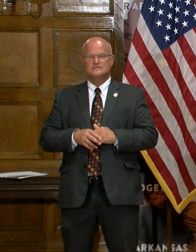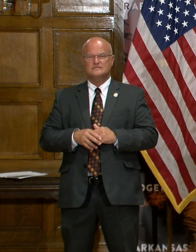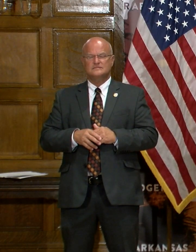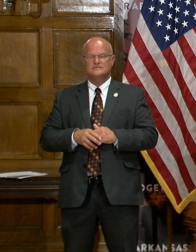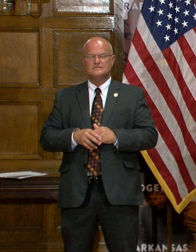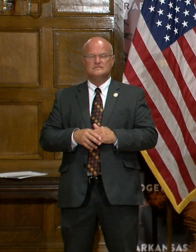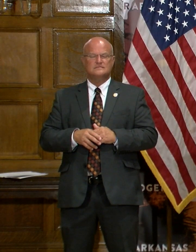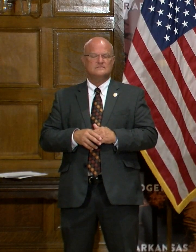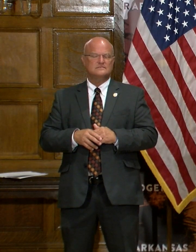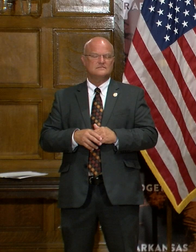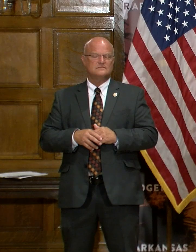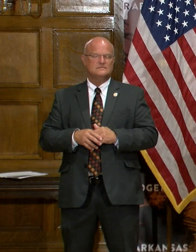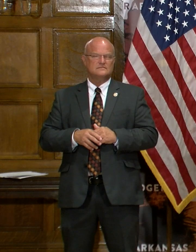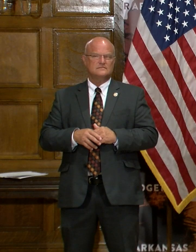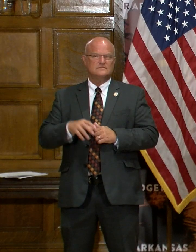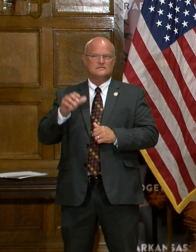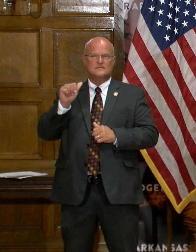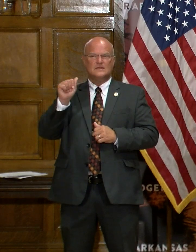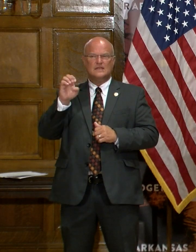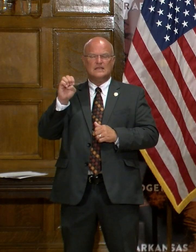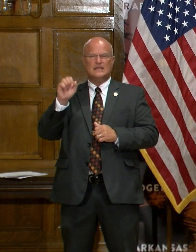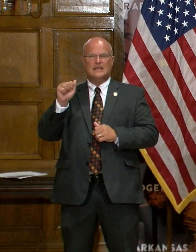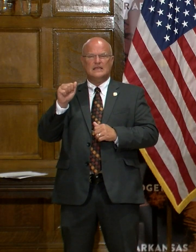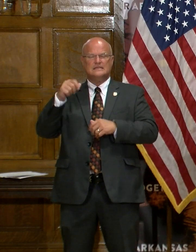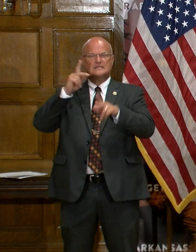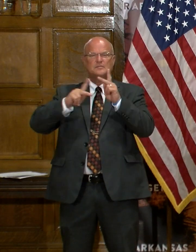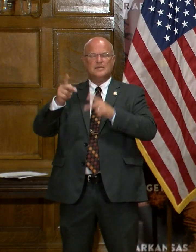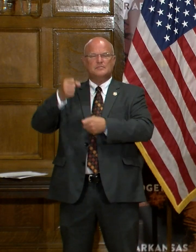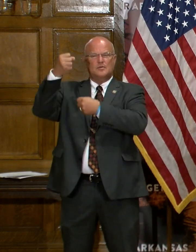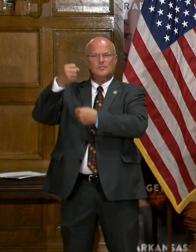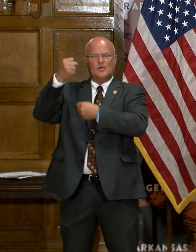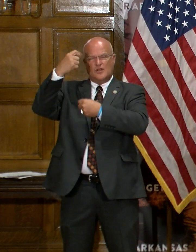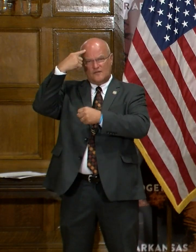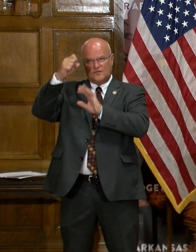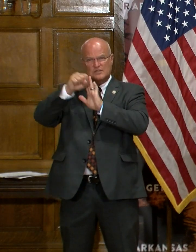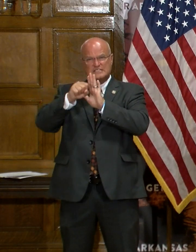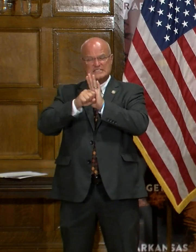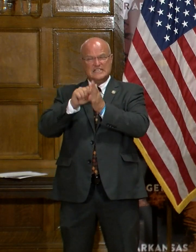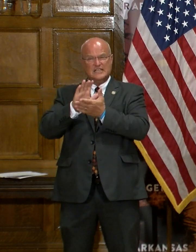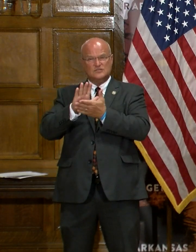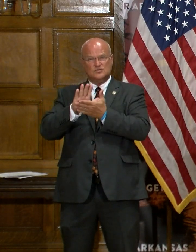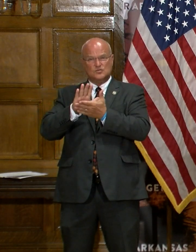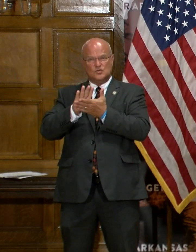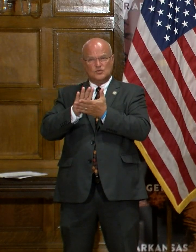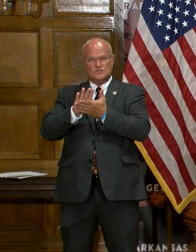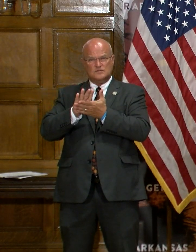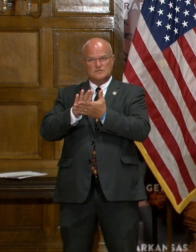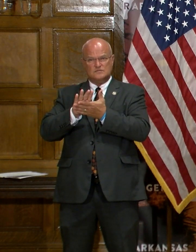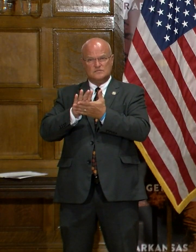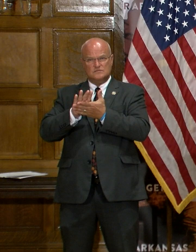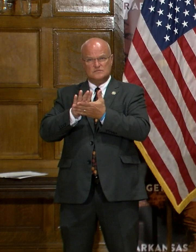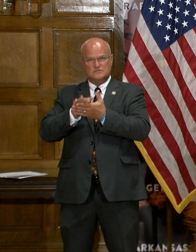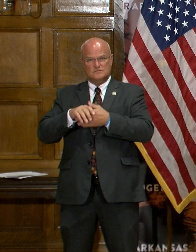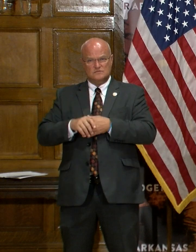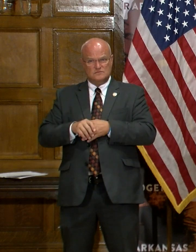Fayetteville Education Association is holding a peaceful protest today for safe schools.